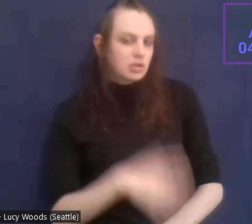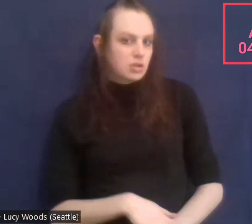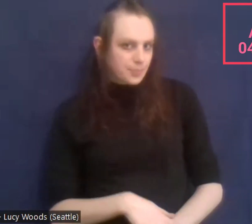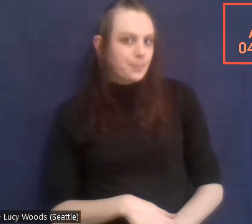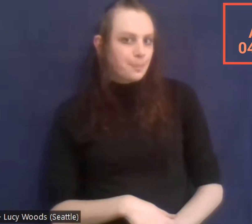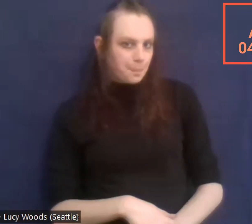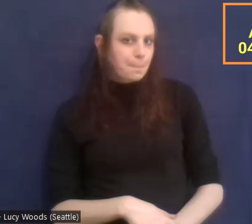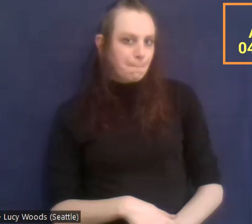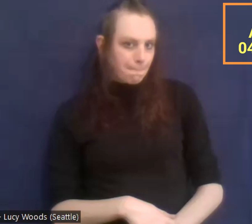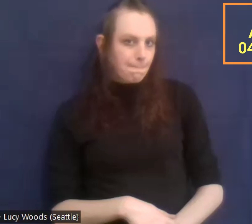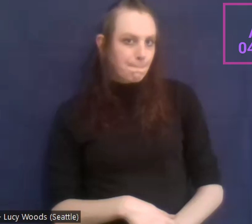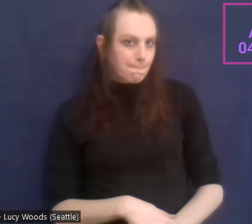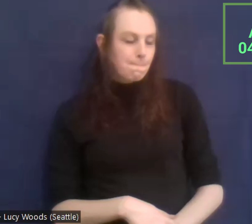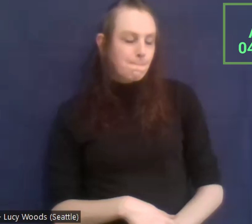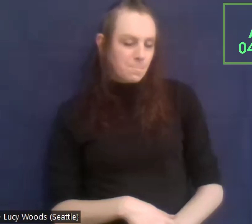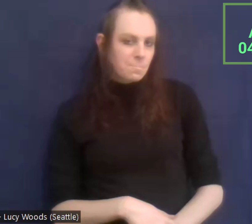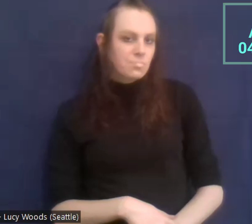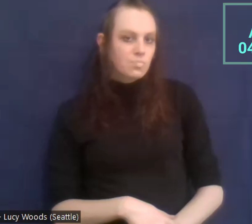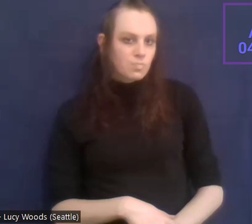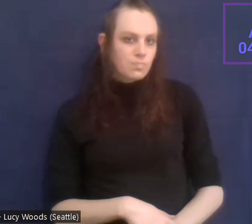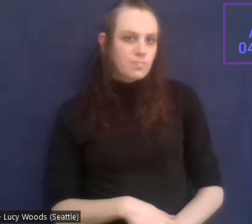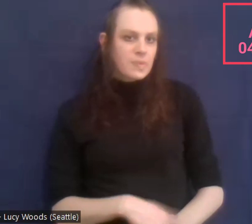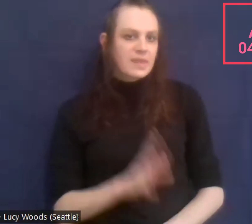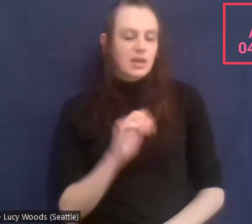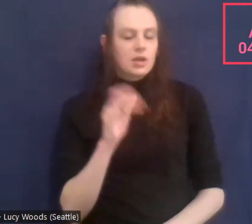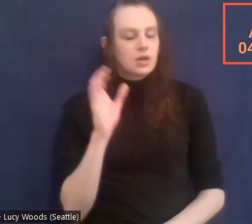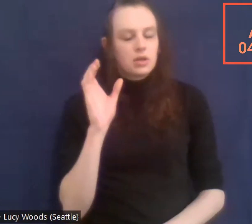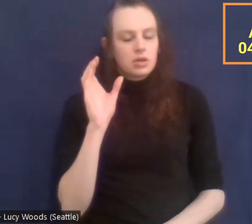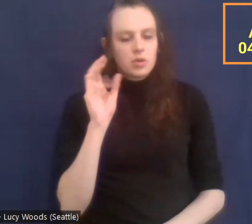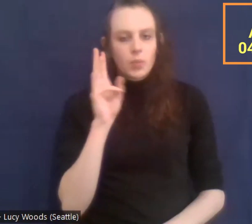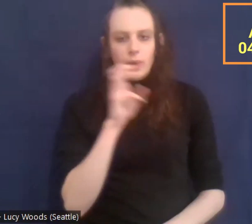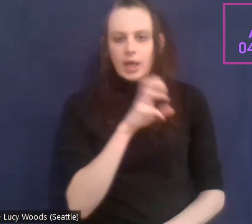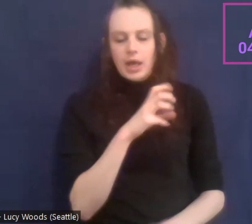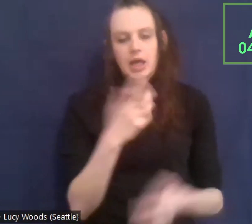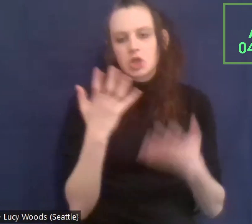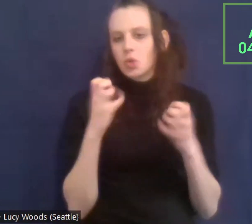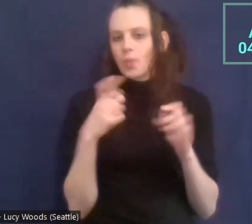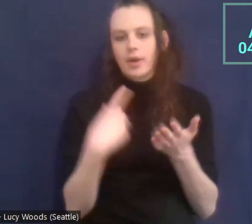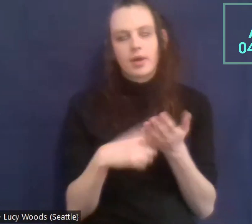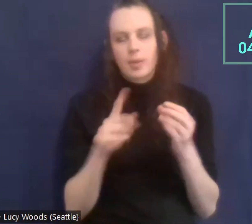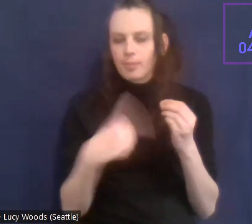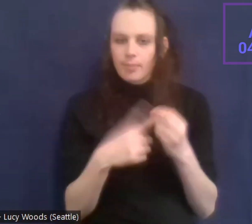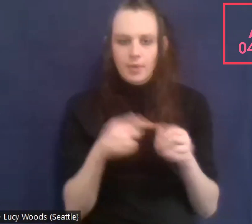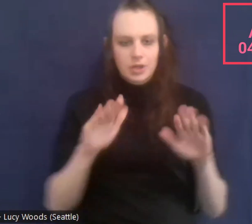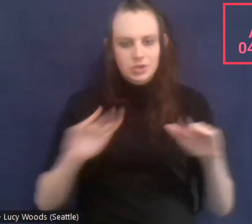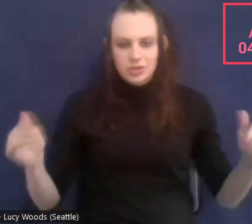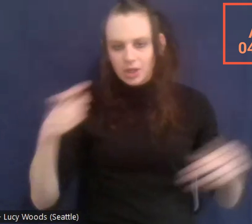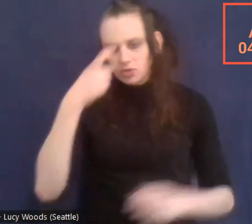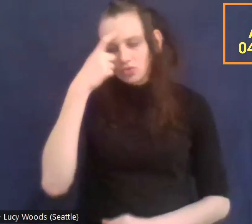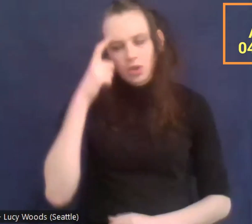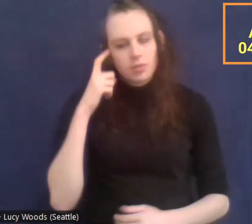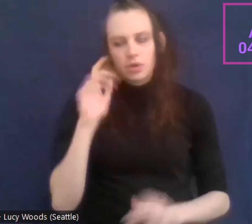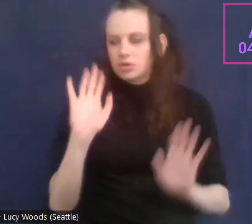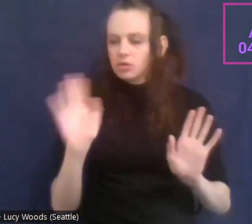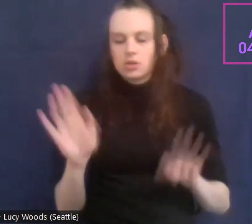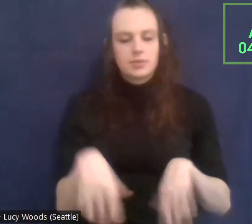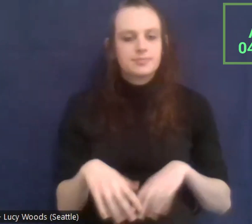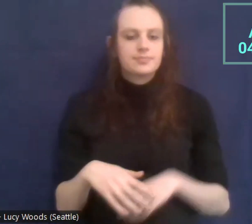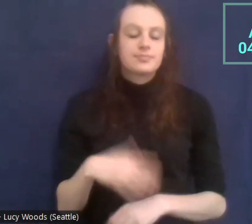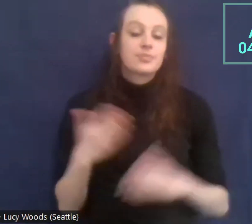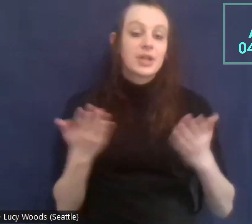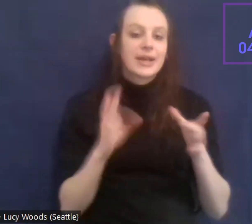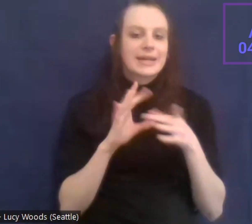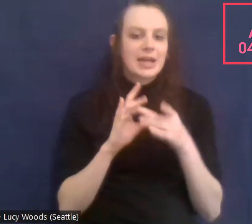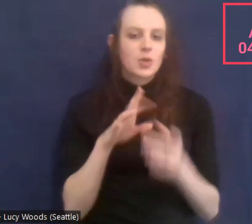yeah, it's just it was so weird. But you know, we're not here for Childhood Trauma Anonymous. We're here for Alcoholics Anonymous, right?